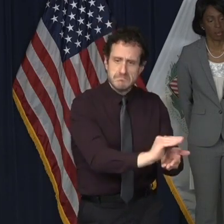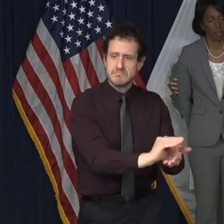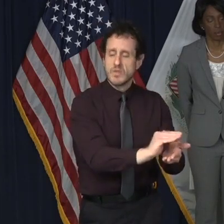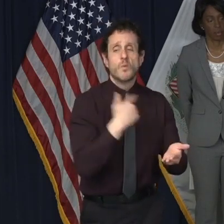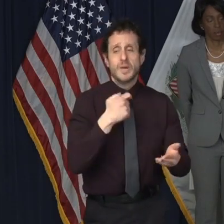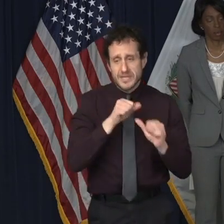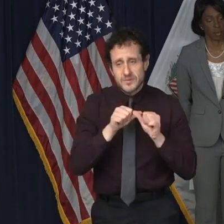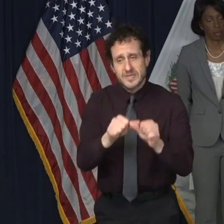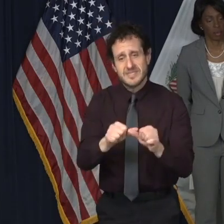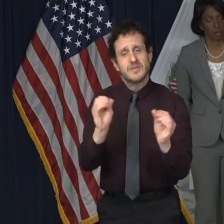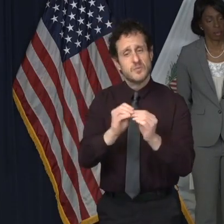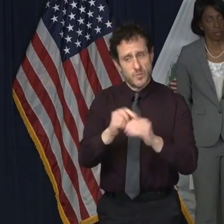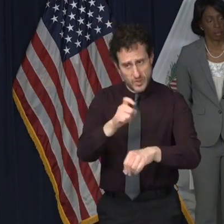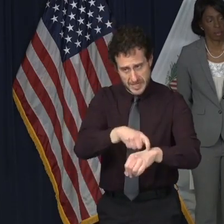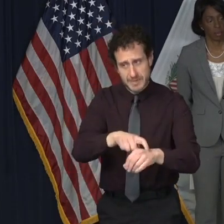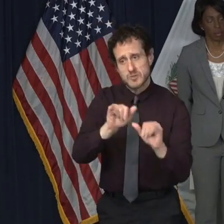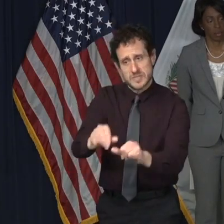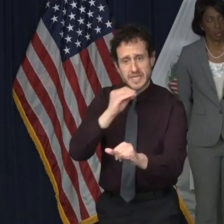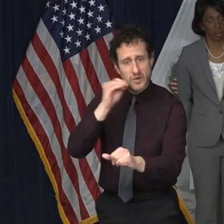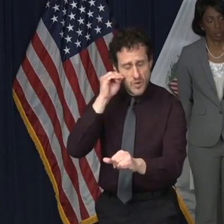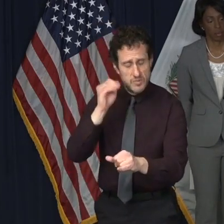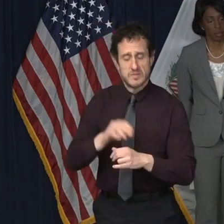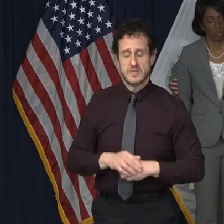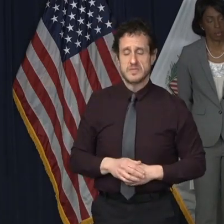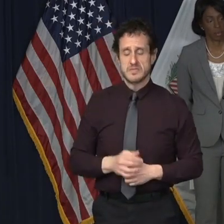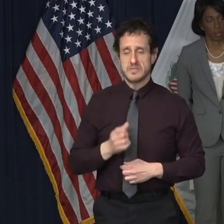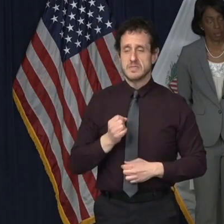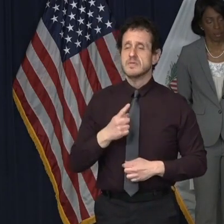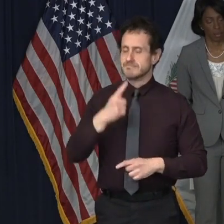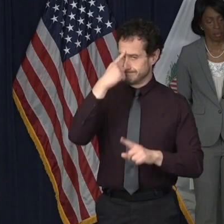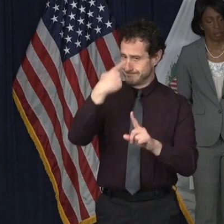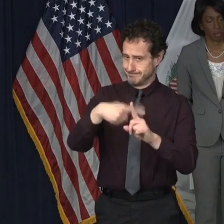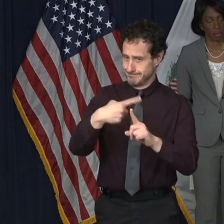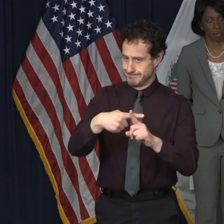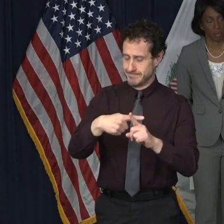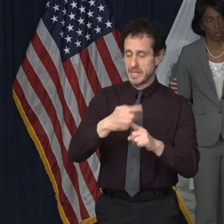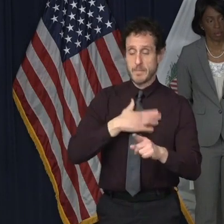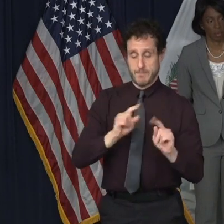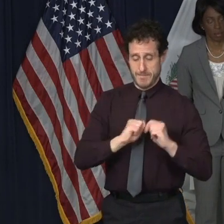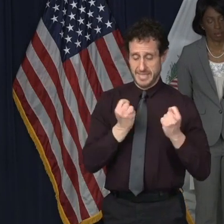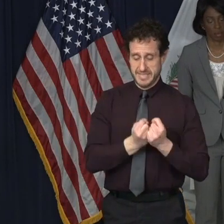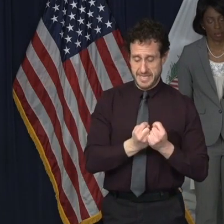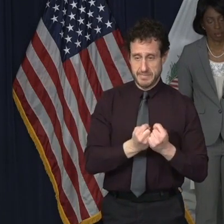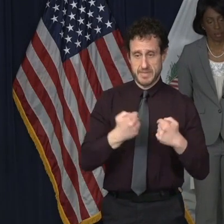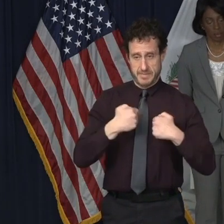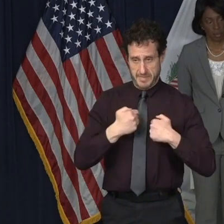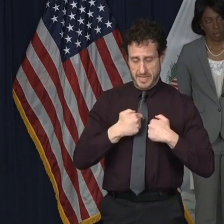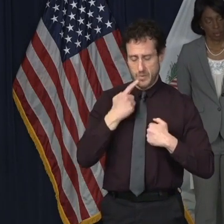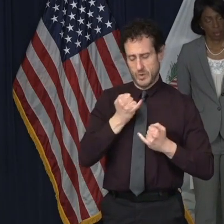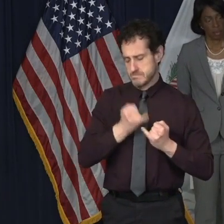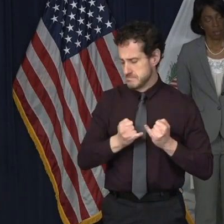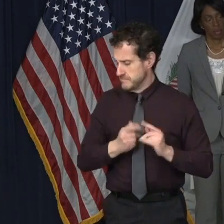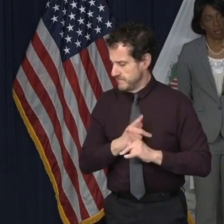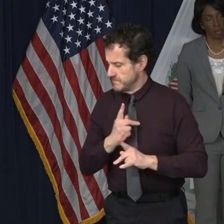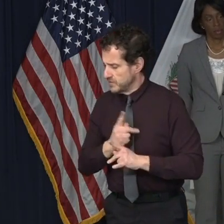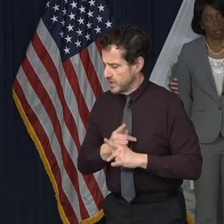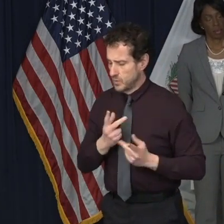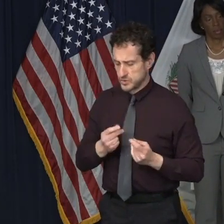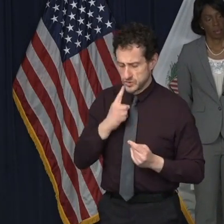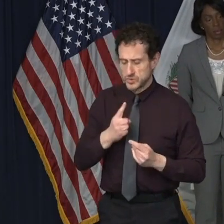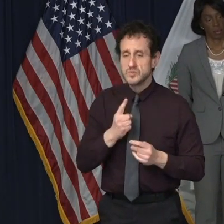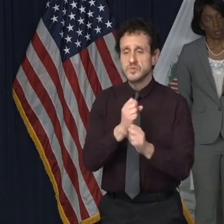On a more optimistic note, my team and I are finalizing the next step principles for safely moving